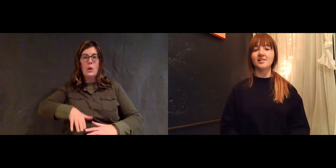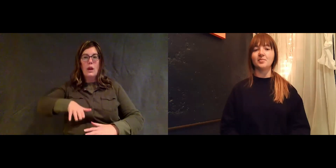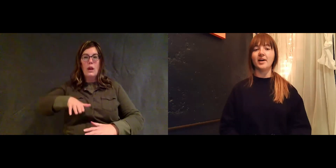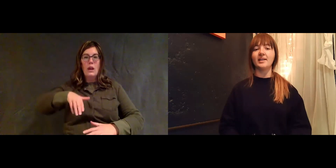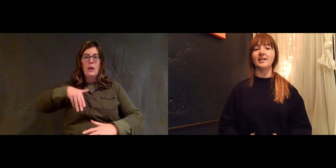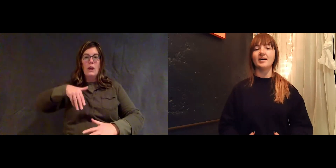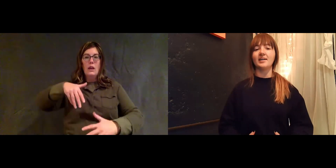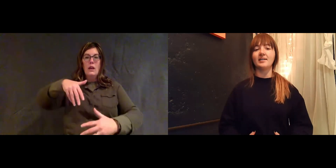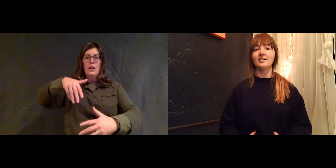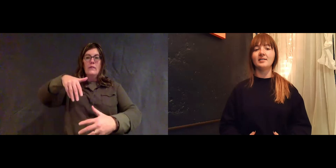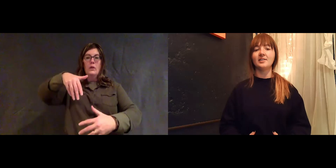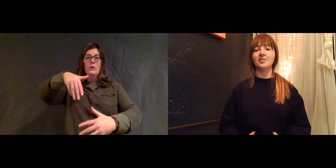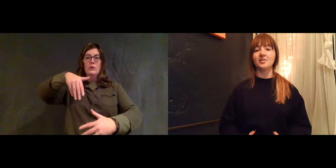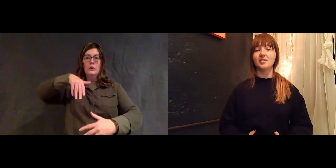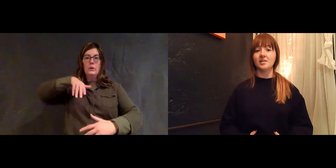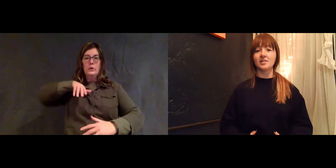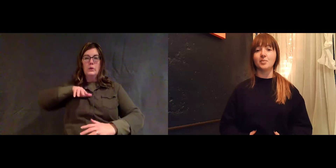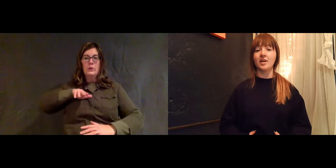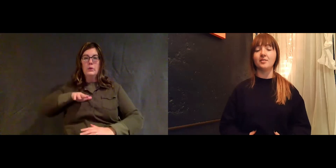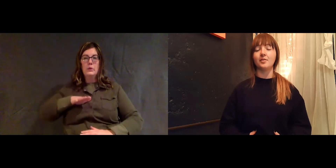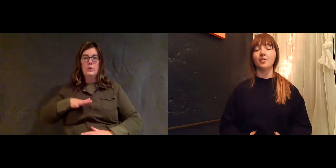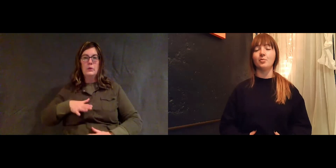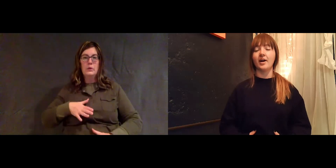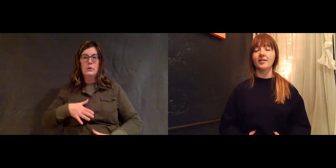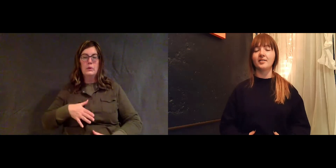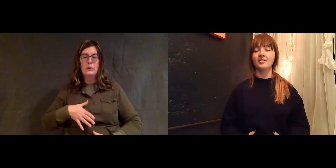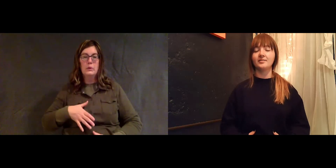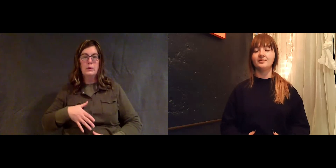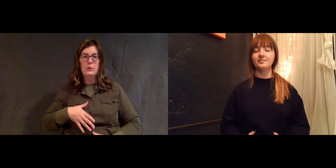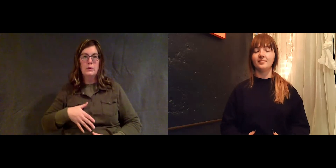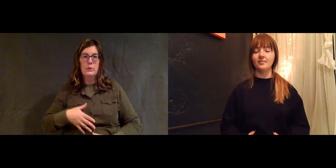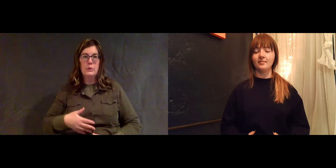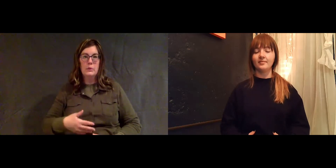rounds, depending on the speed of your breath.